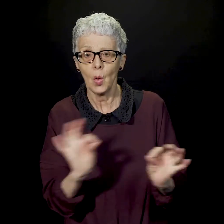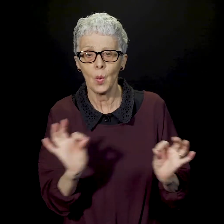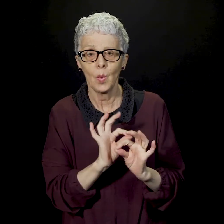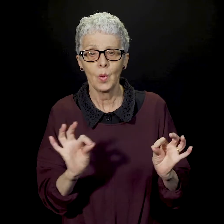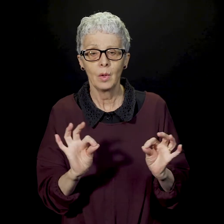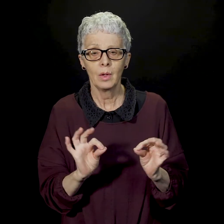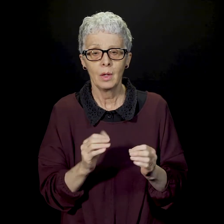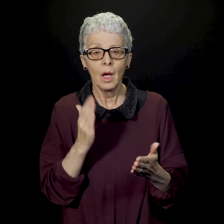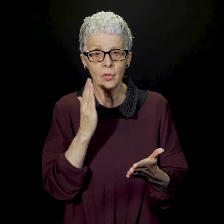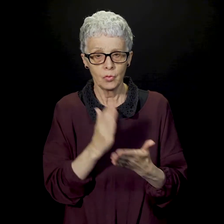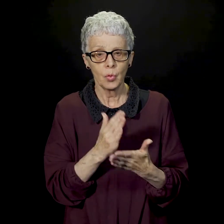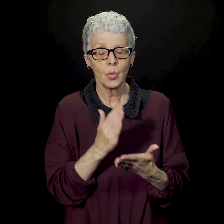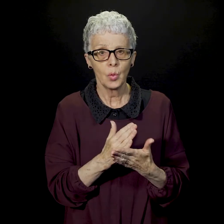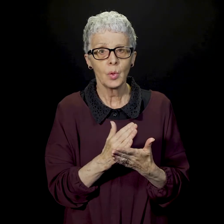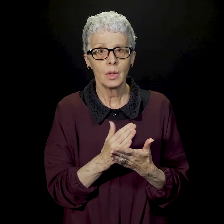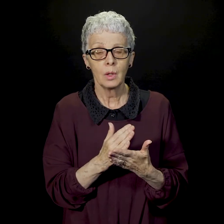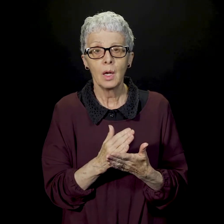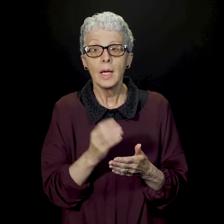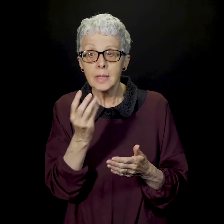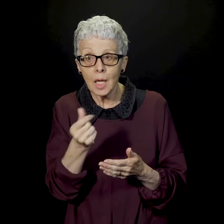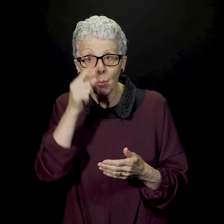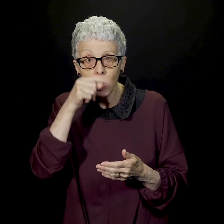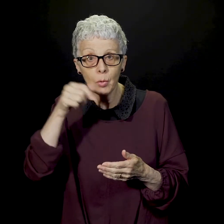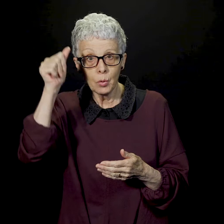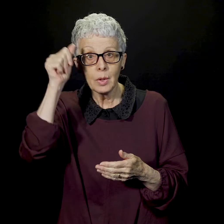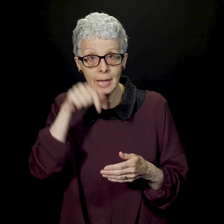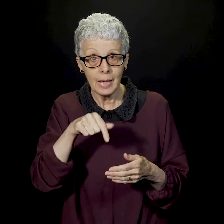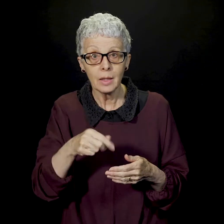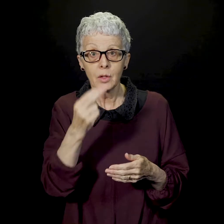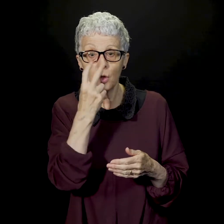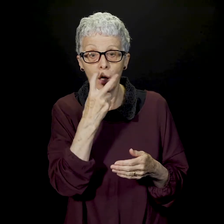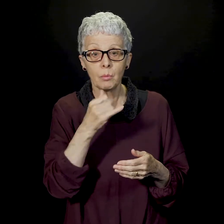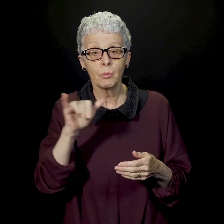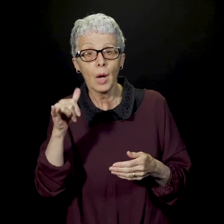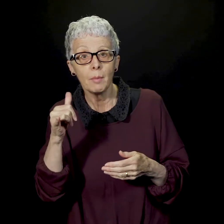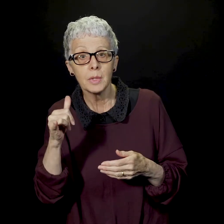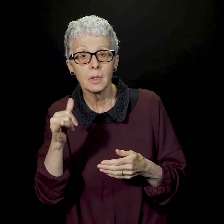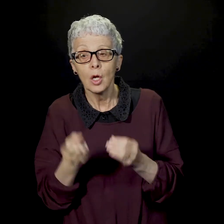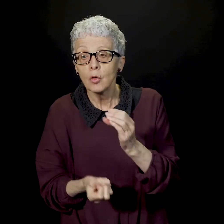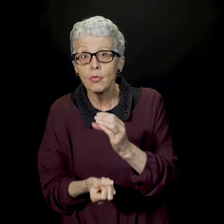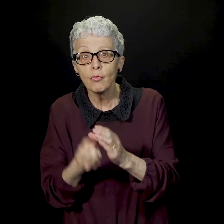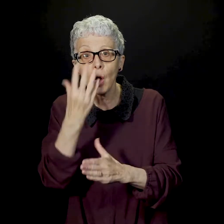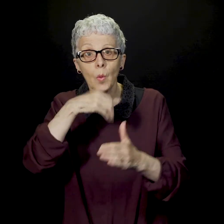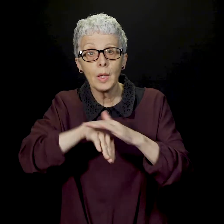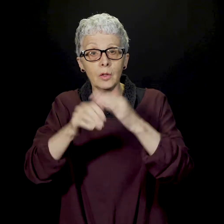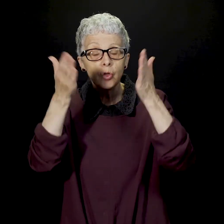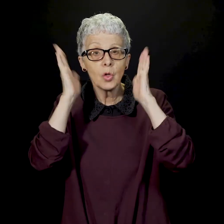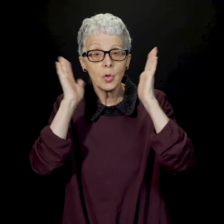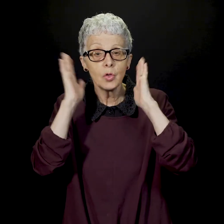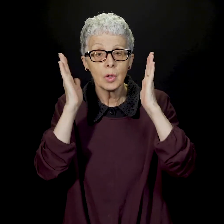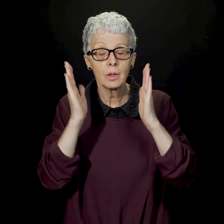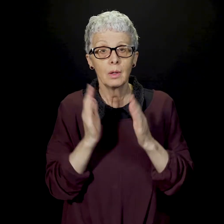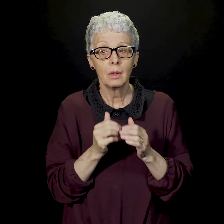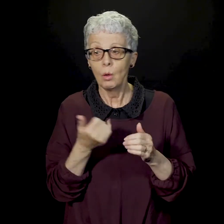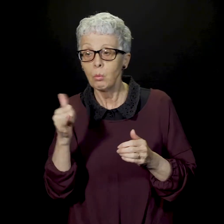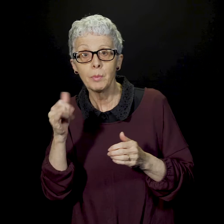That's actually a bit of truth to that. You know, there'd be some people here tonight, no doubt, that you would have grown up in a church, or even if you